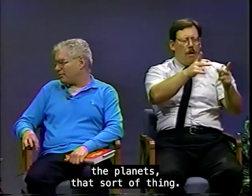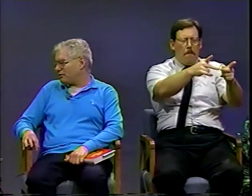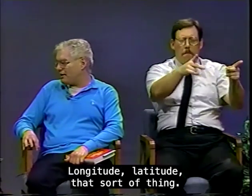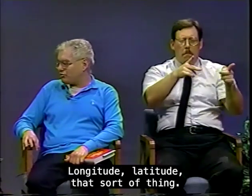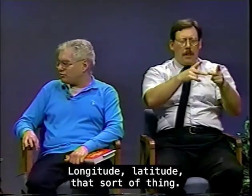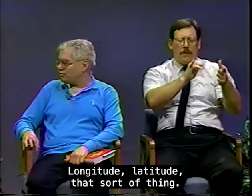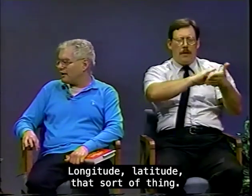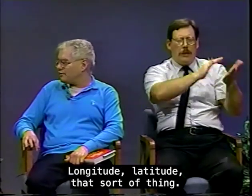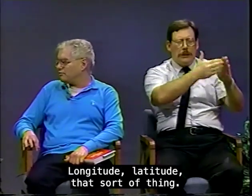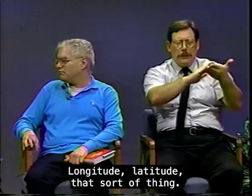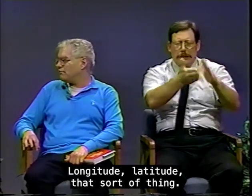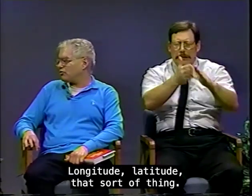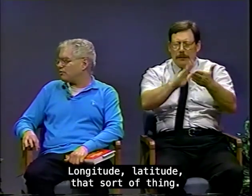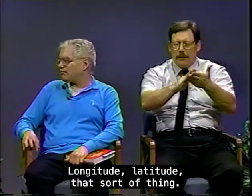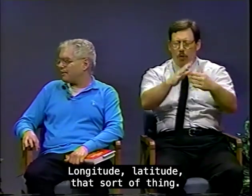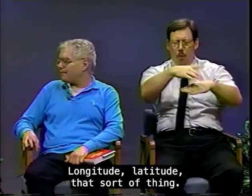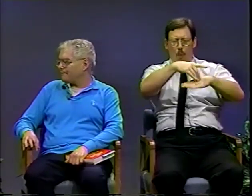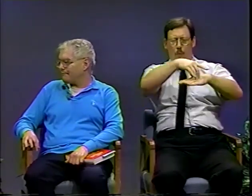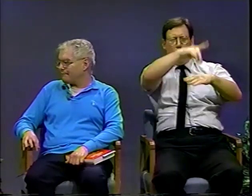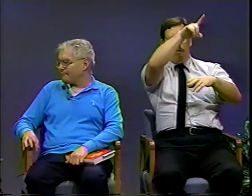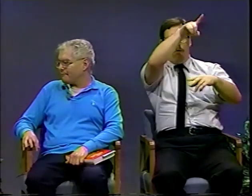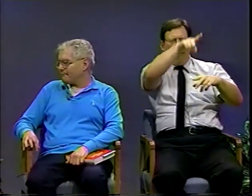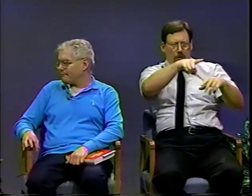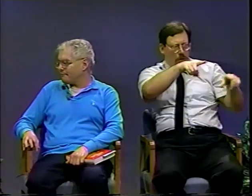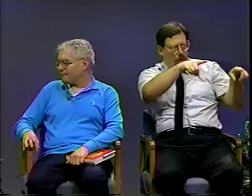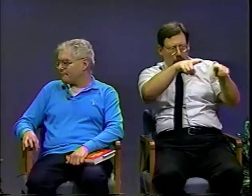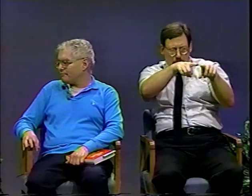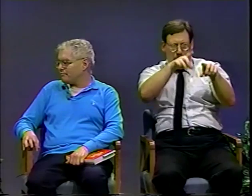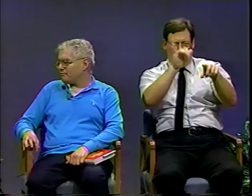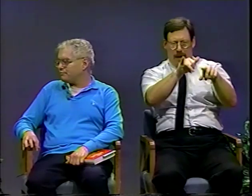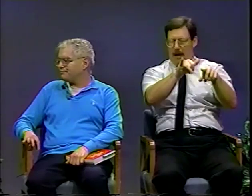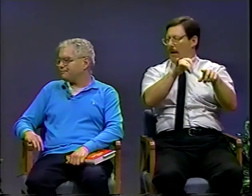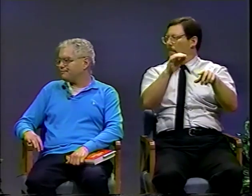that sort of thing, longitude, latitude, that sort of thing.